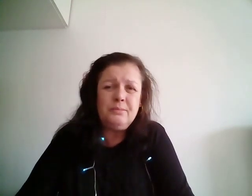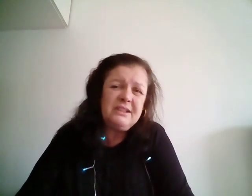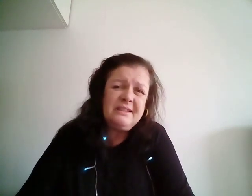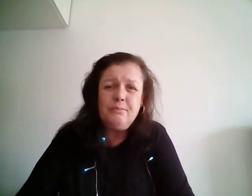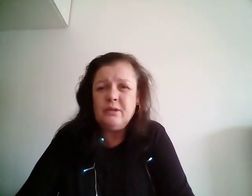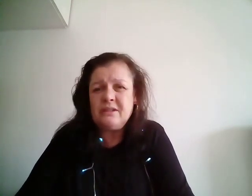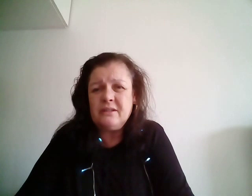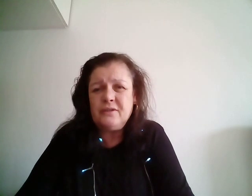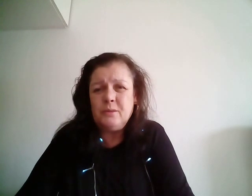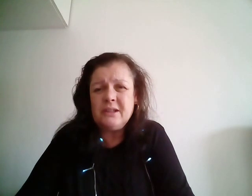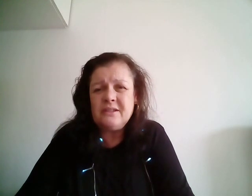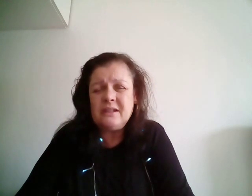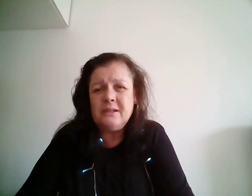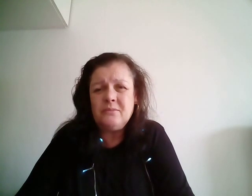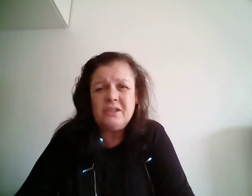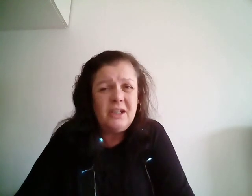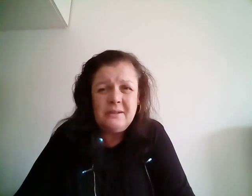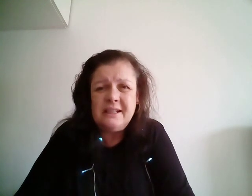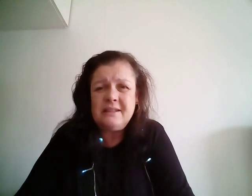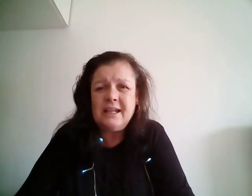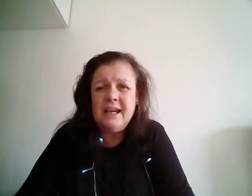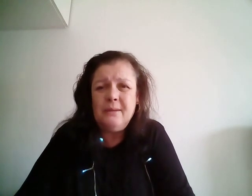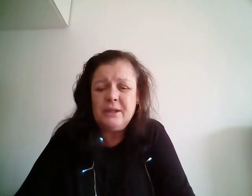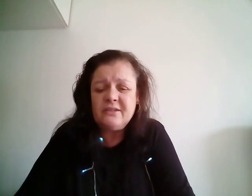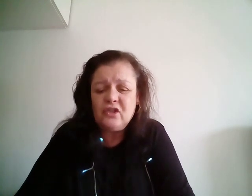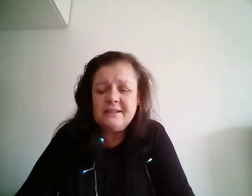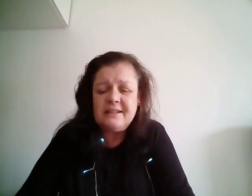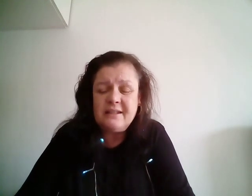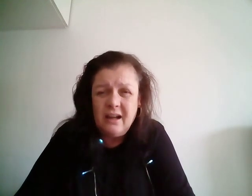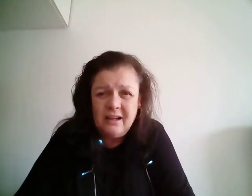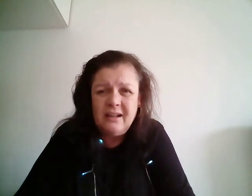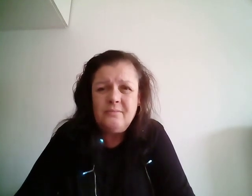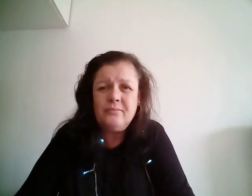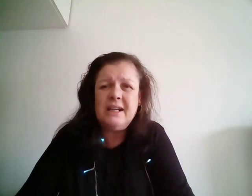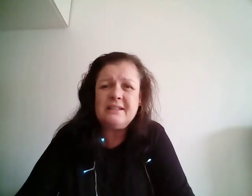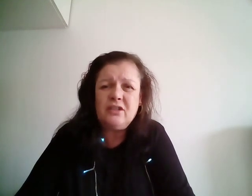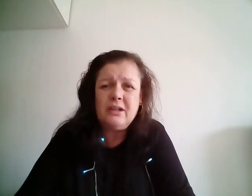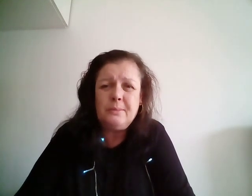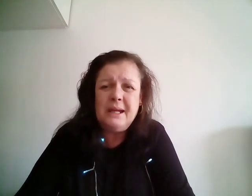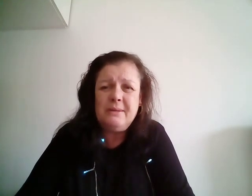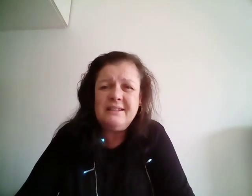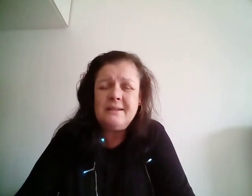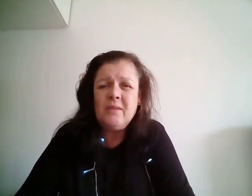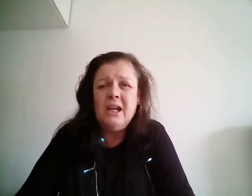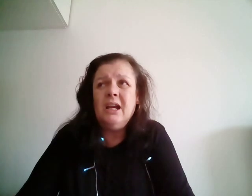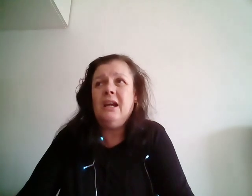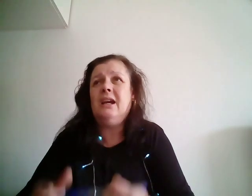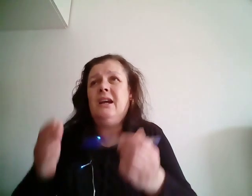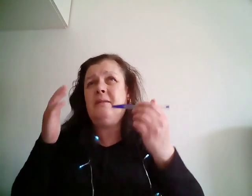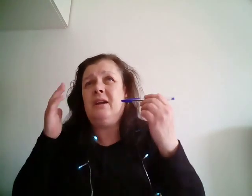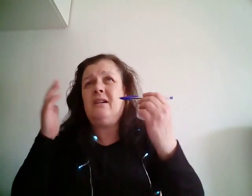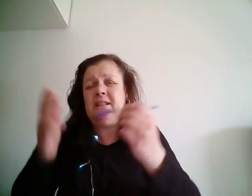But it's important for ones to know this, okay? Because the chances are, my delicious little babies, the reality